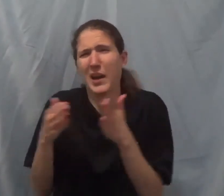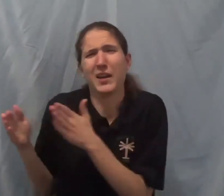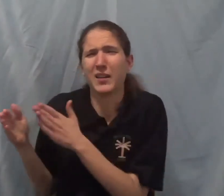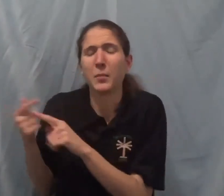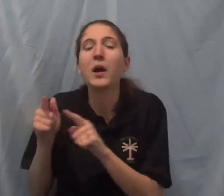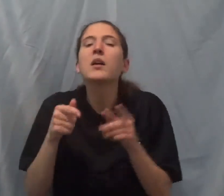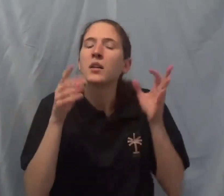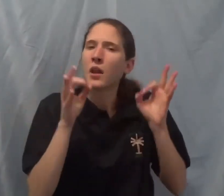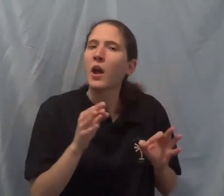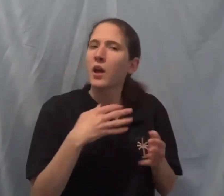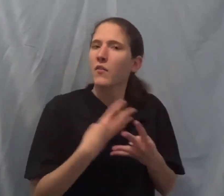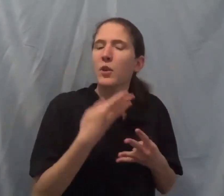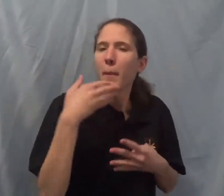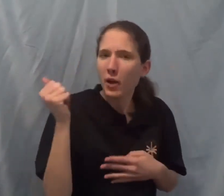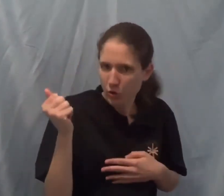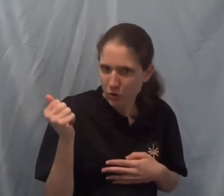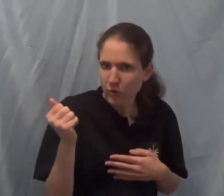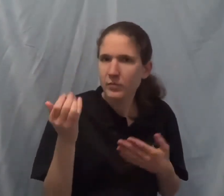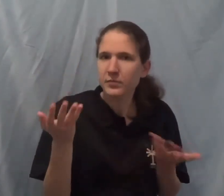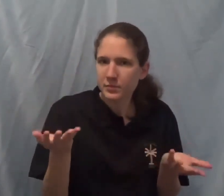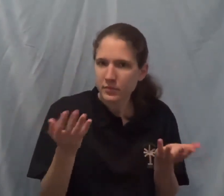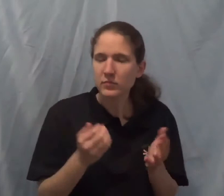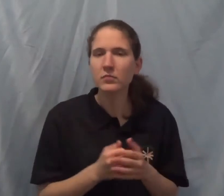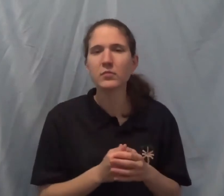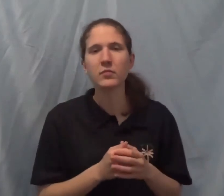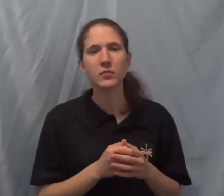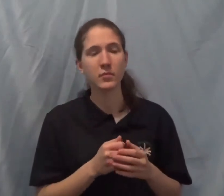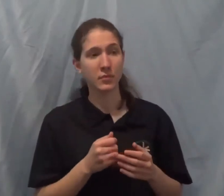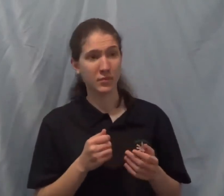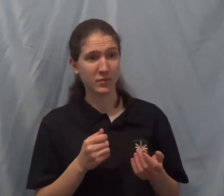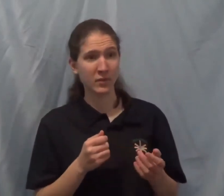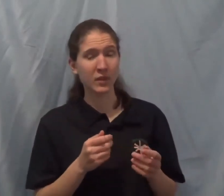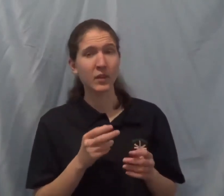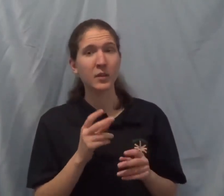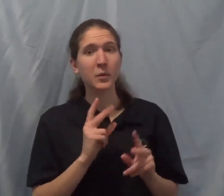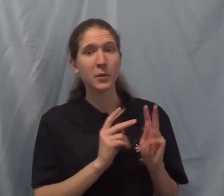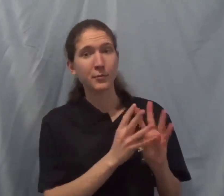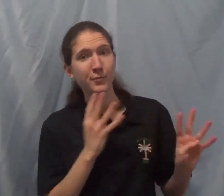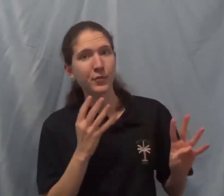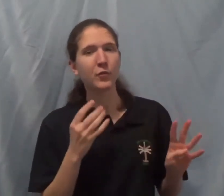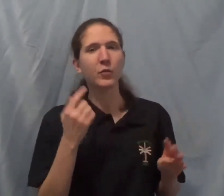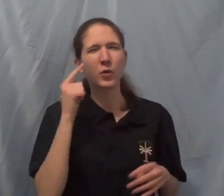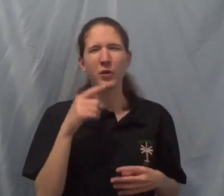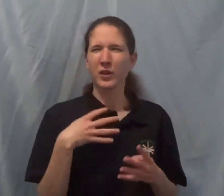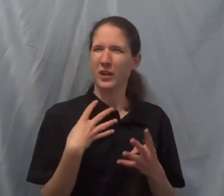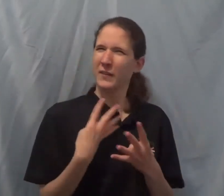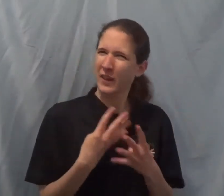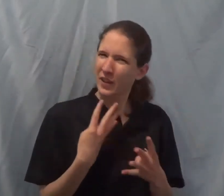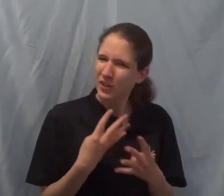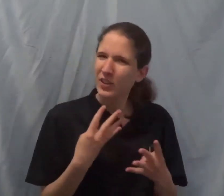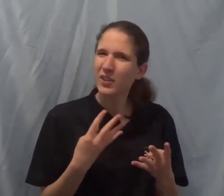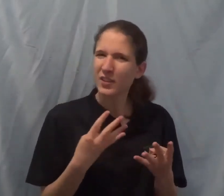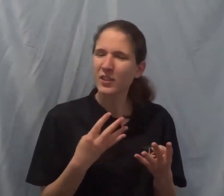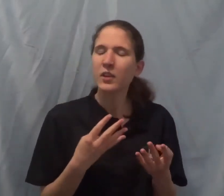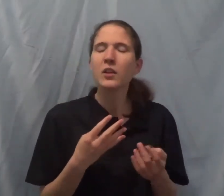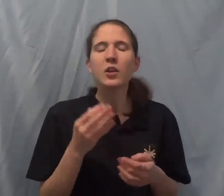you start going again, it's mildly traumatic. But realize that saying it to somebody, just saying it, the catharsis